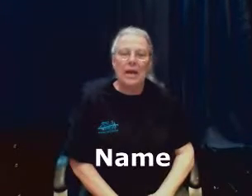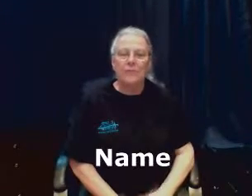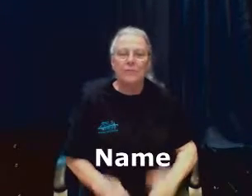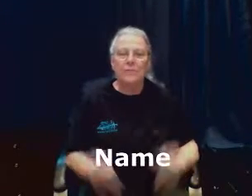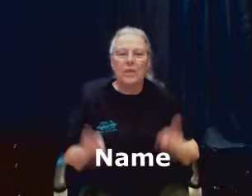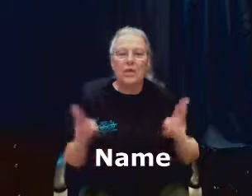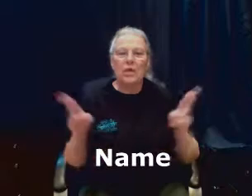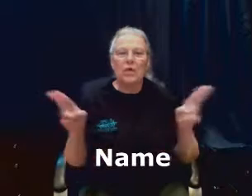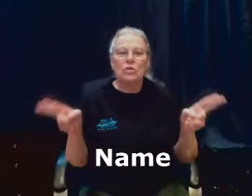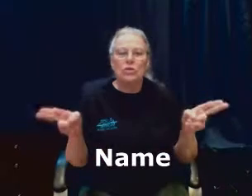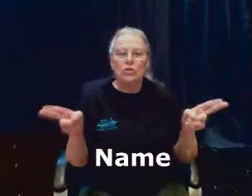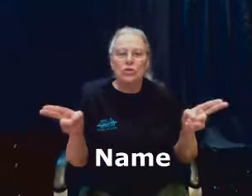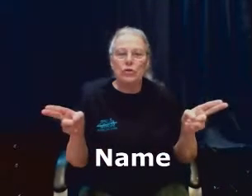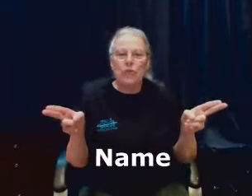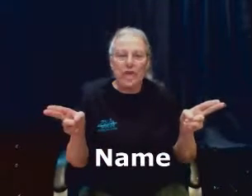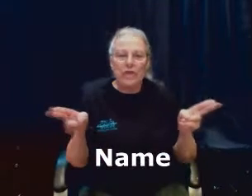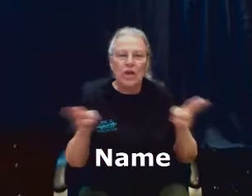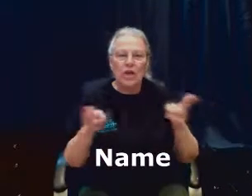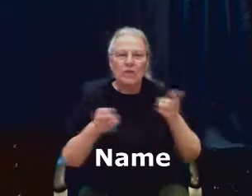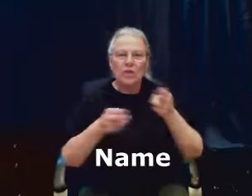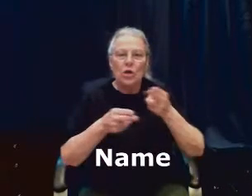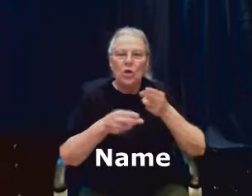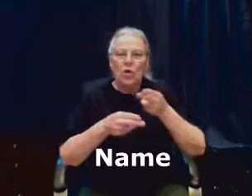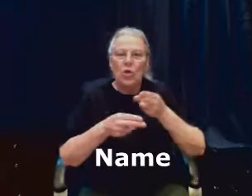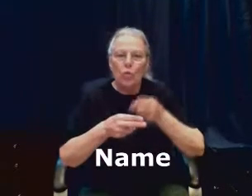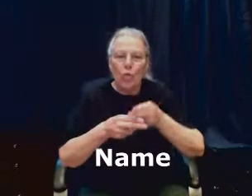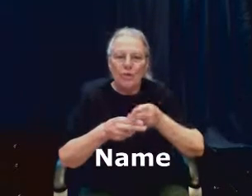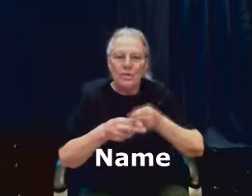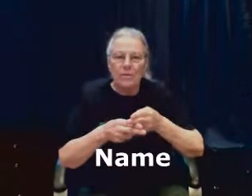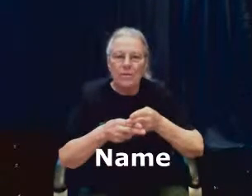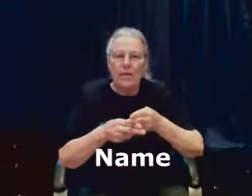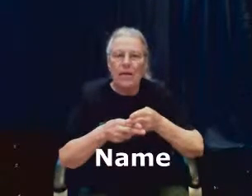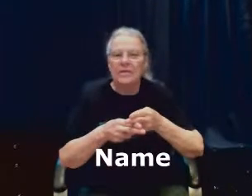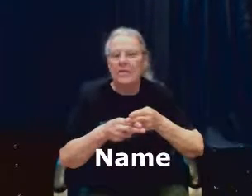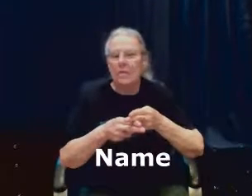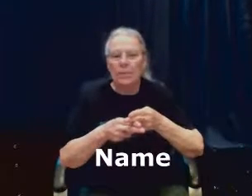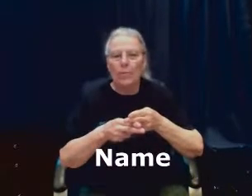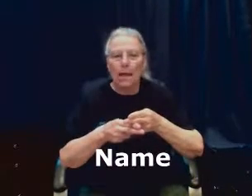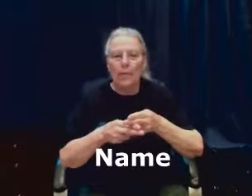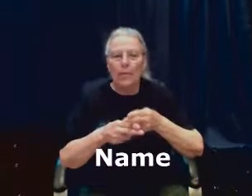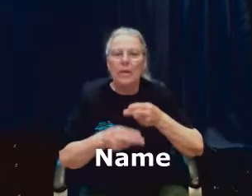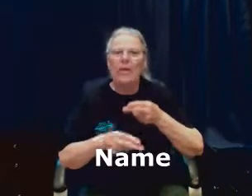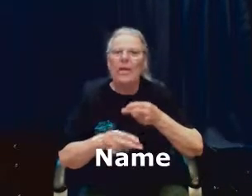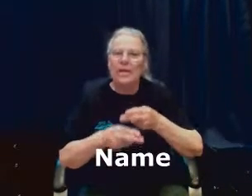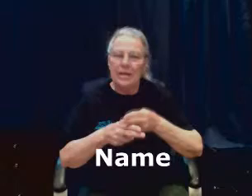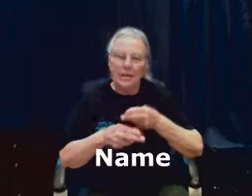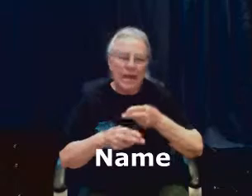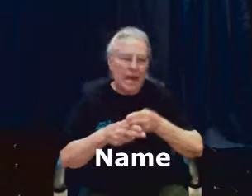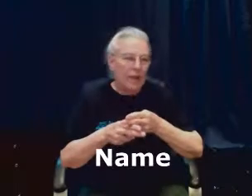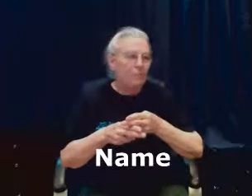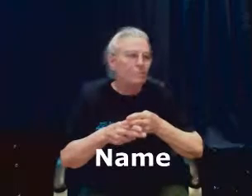Name. 2 H hands, cross them, and it's a double bump. Name.